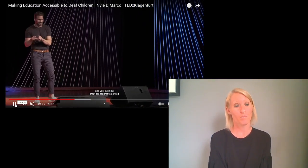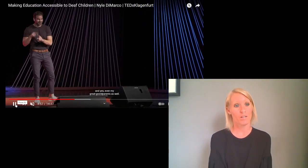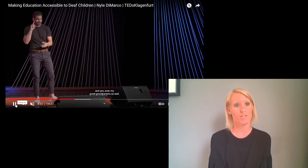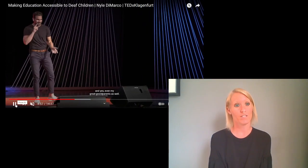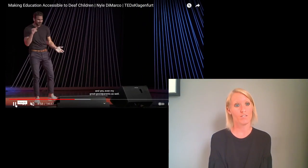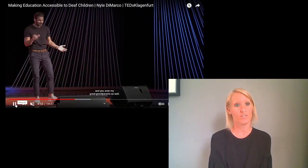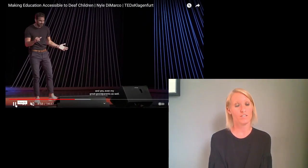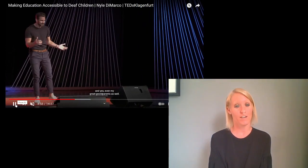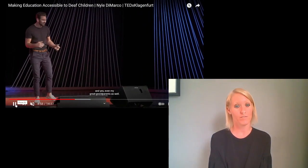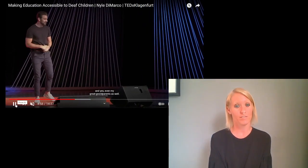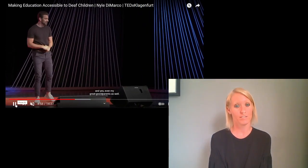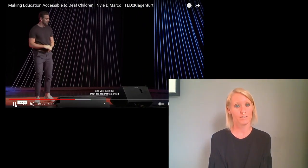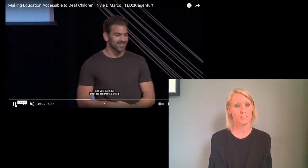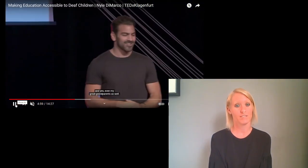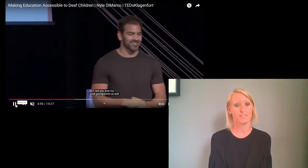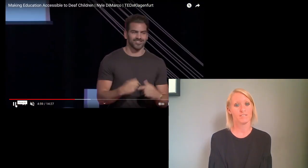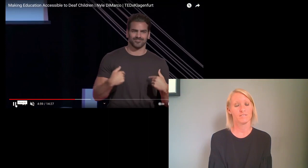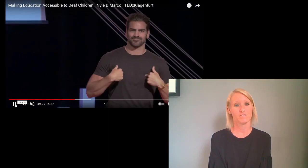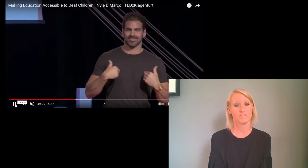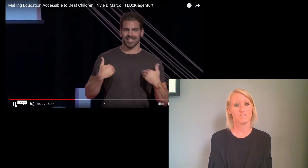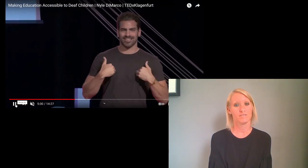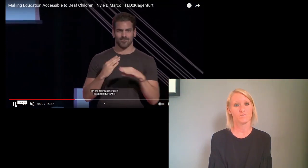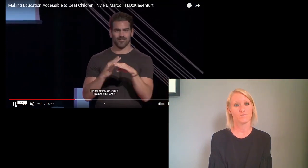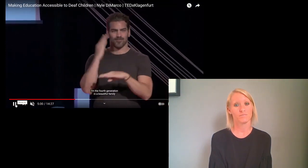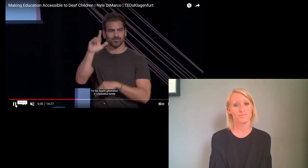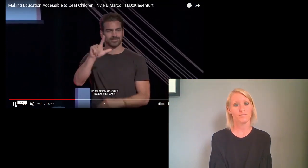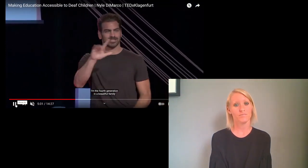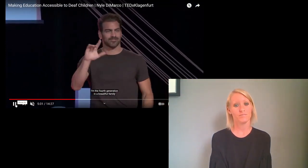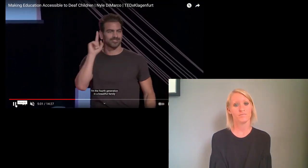great grandparents are deaf.